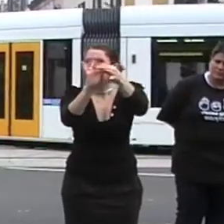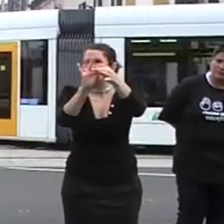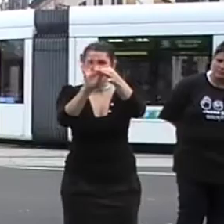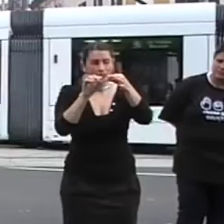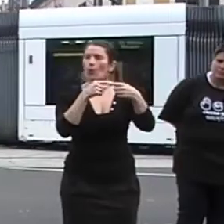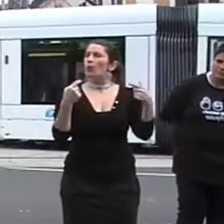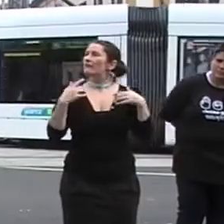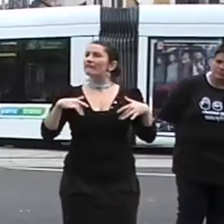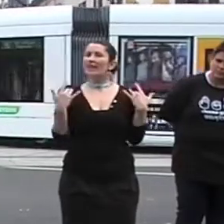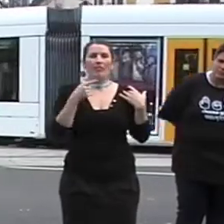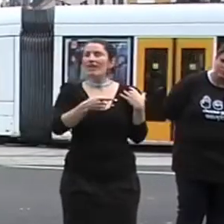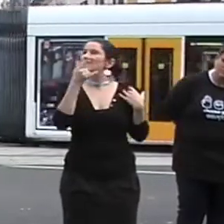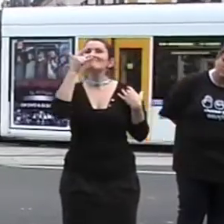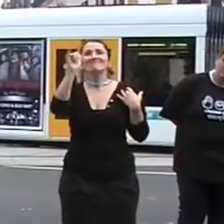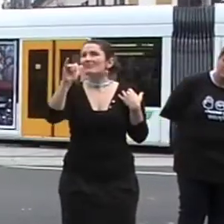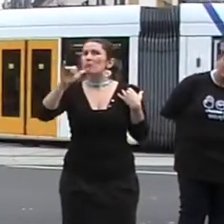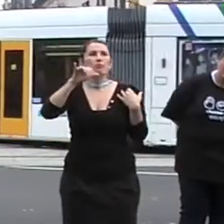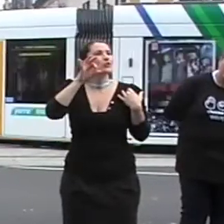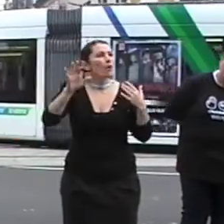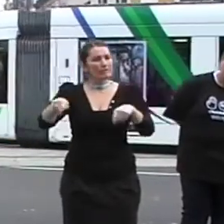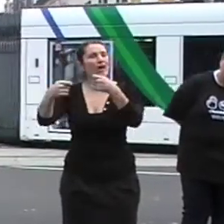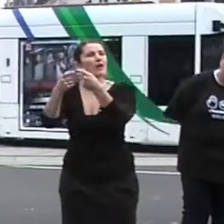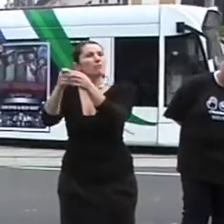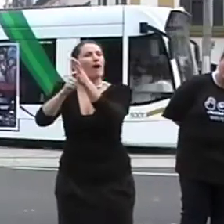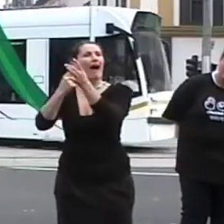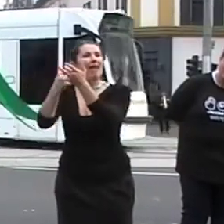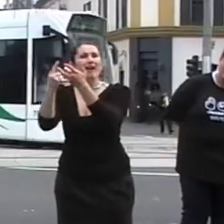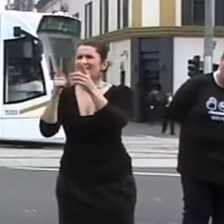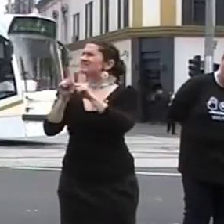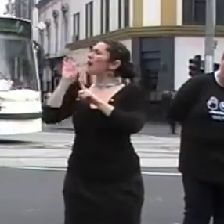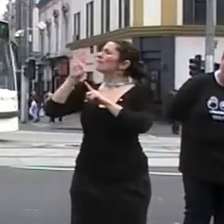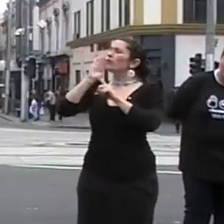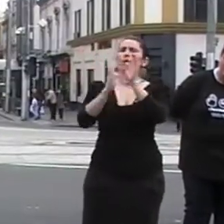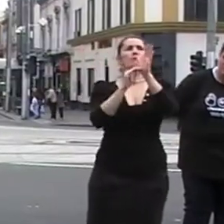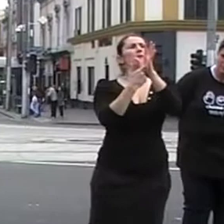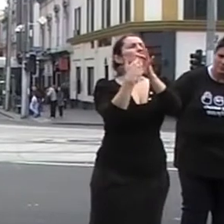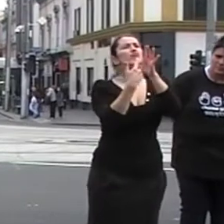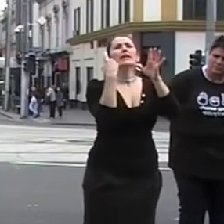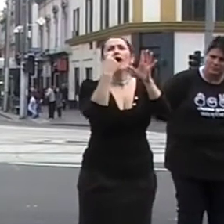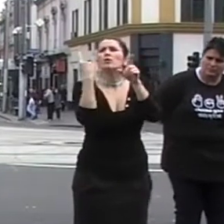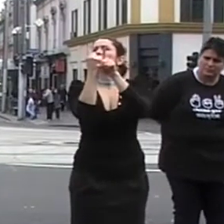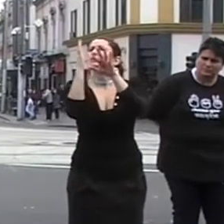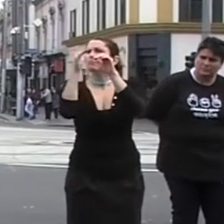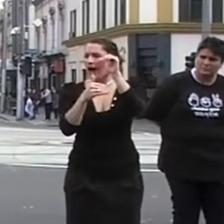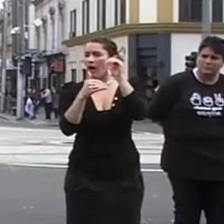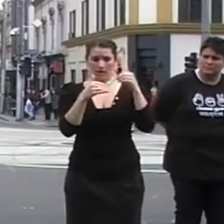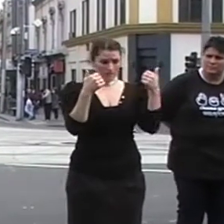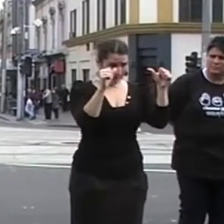also about a certain study, as we heard Maria say, and become interpreters or other highly qualified